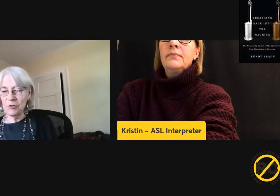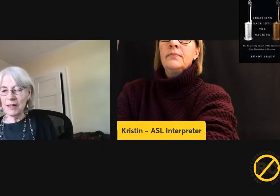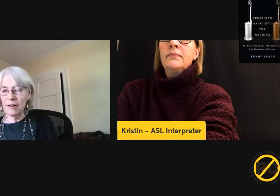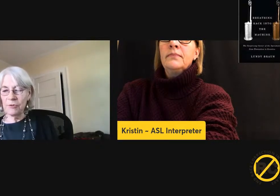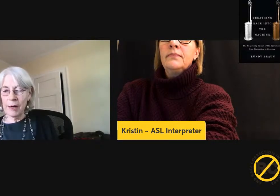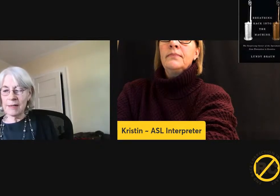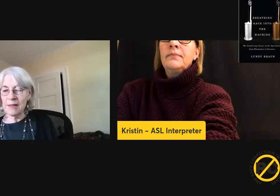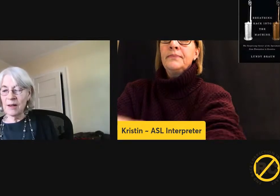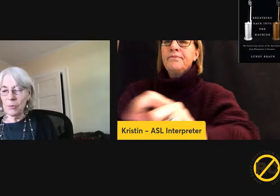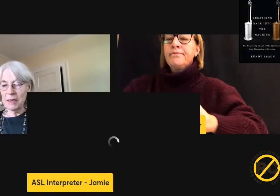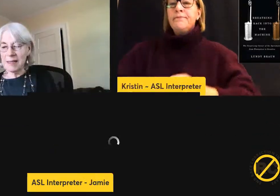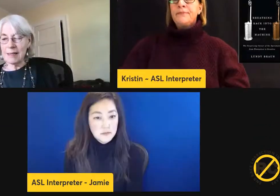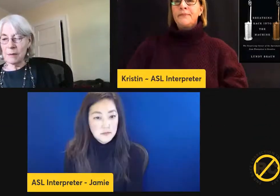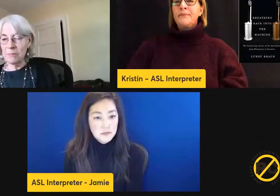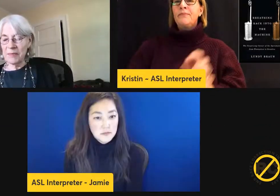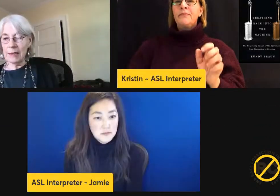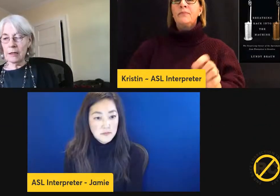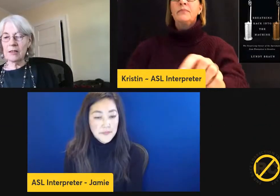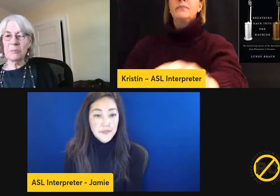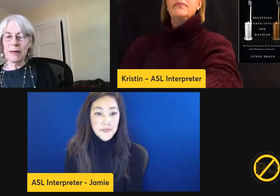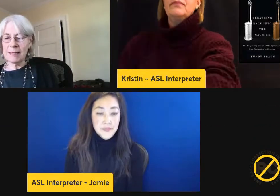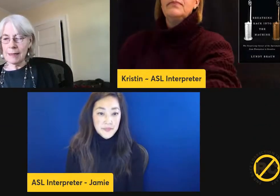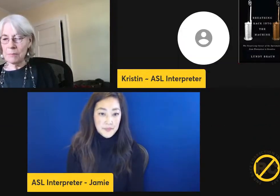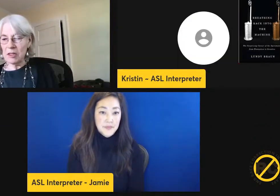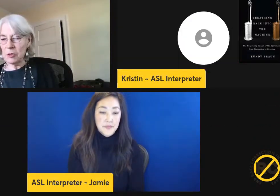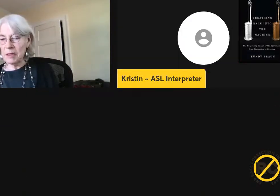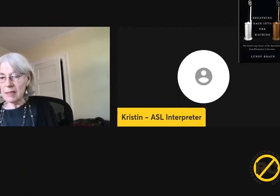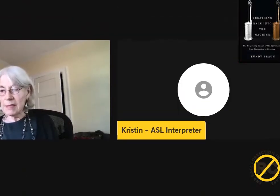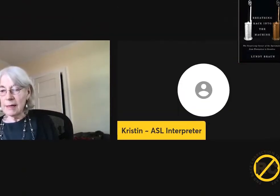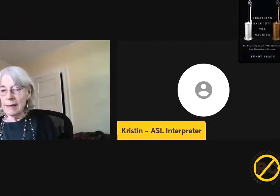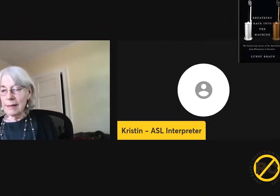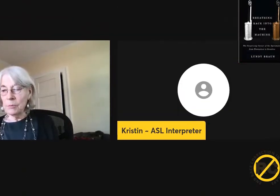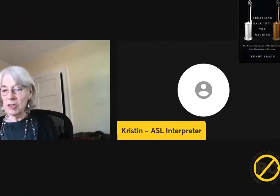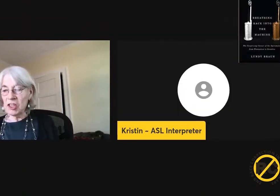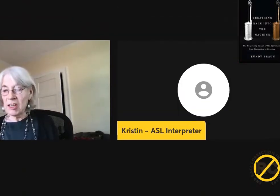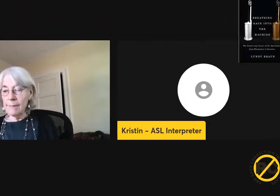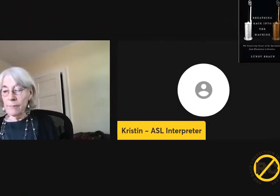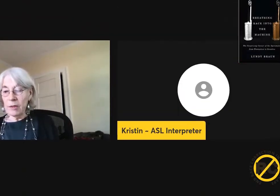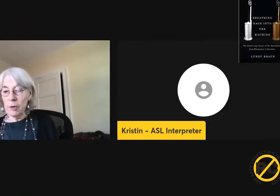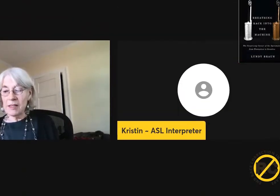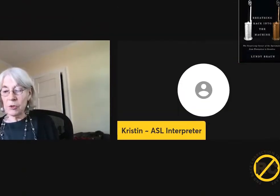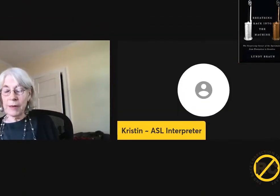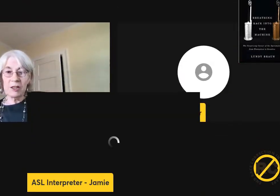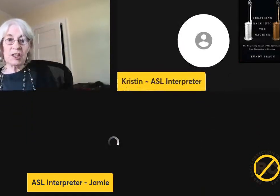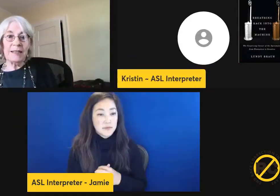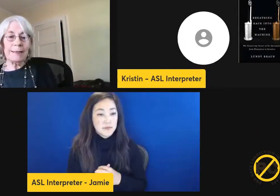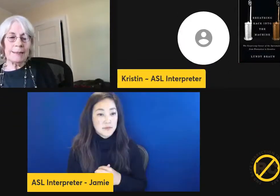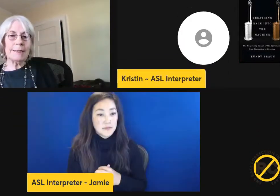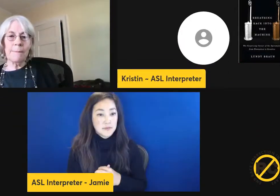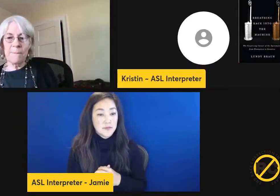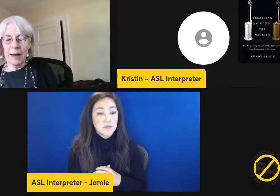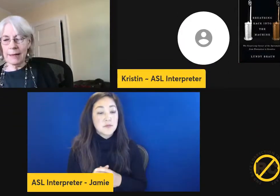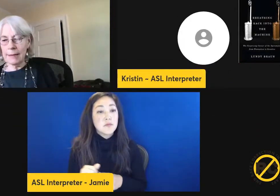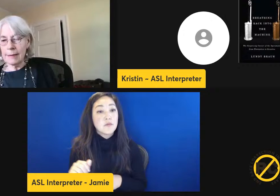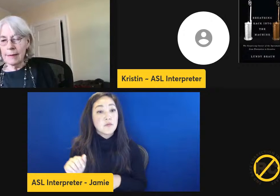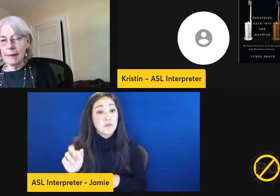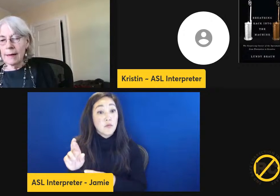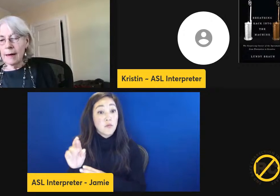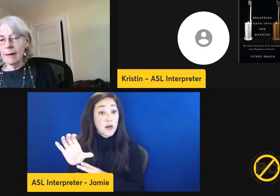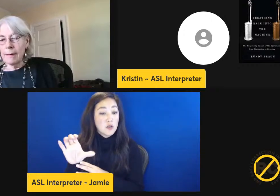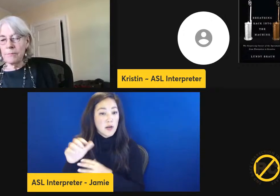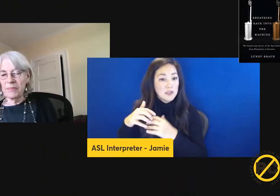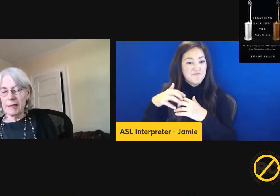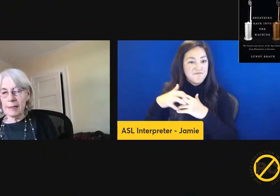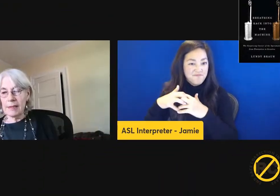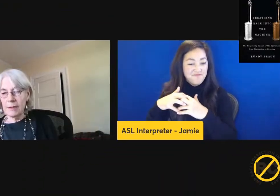on the history of racism, and lung capacity measurements, in which race correction is embedded.